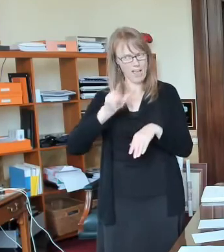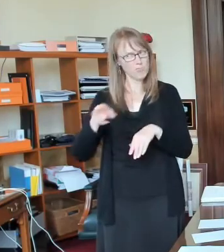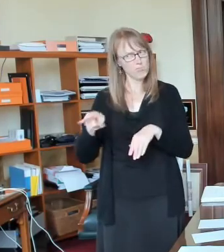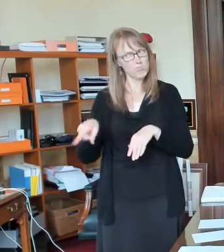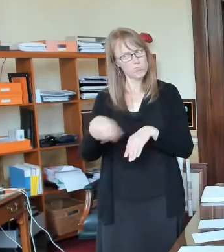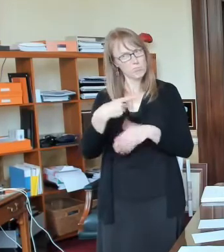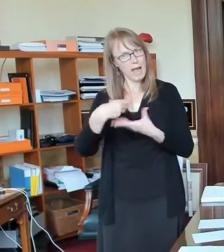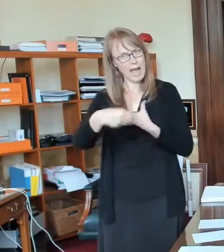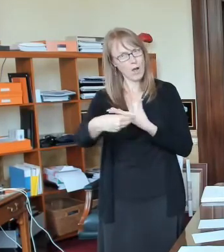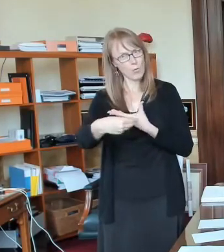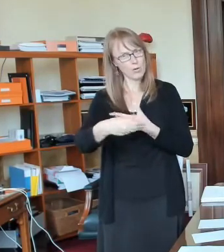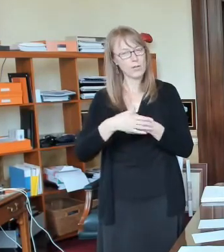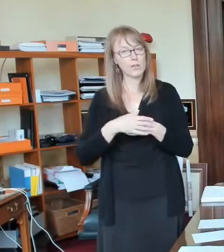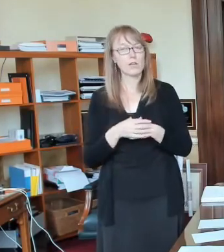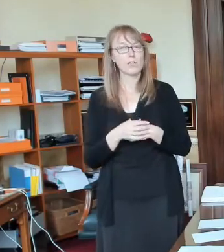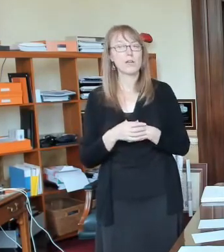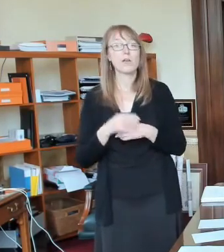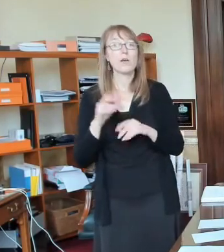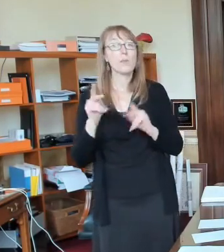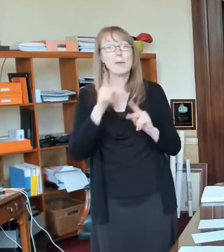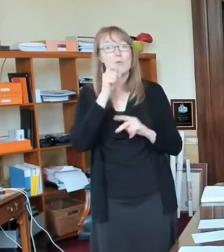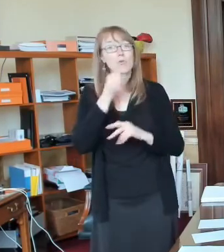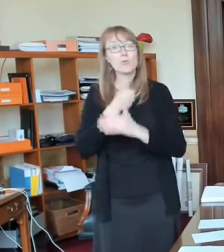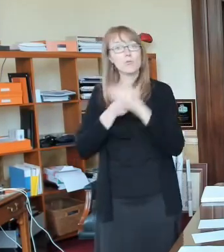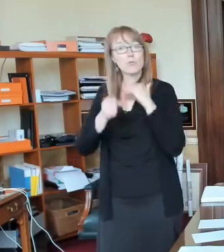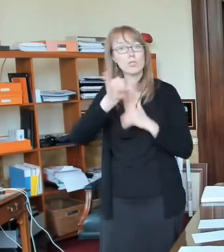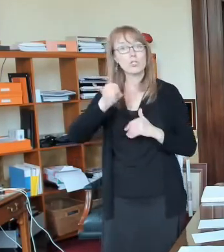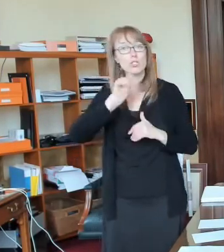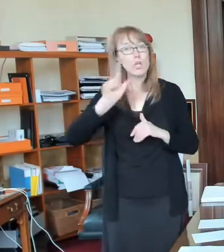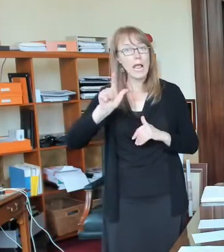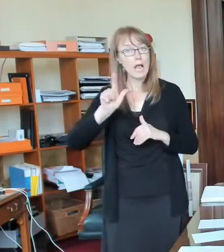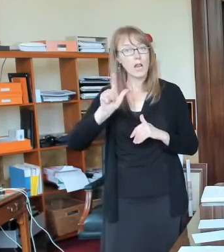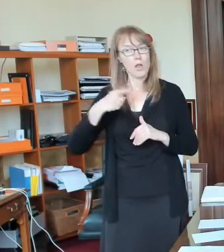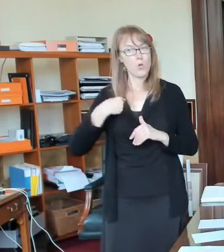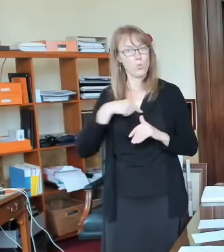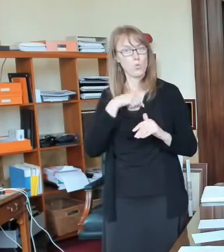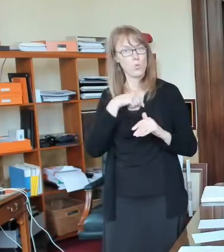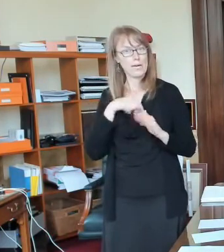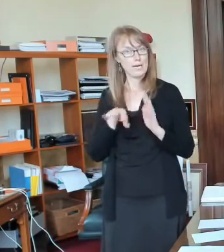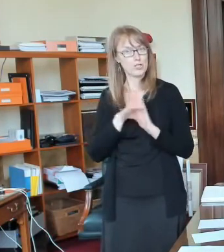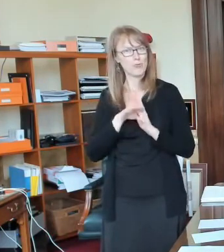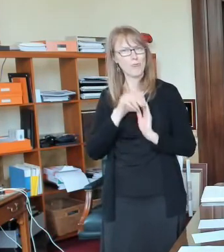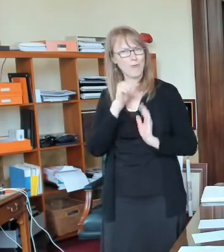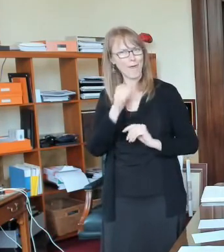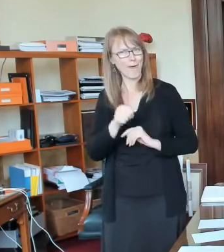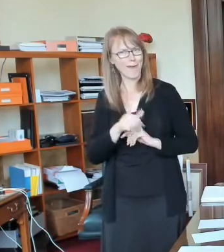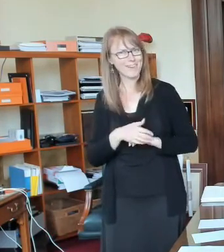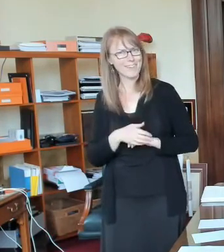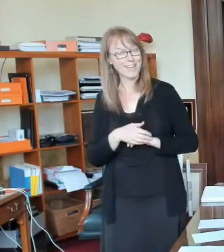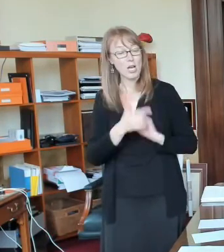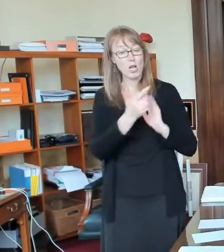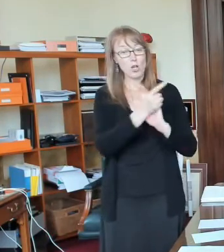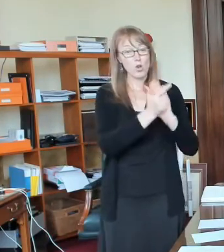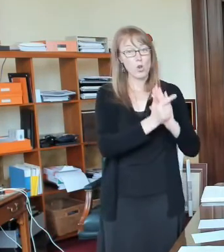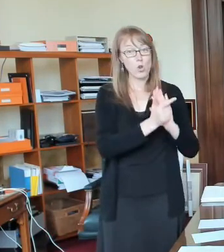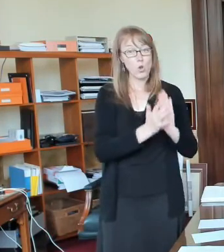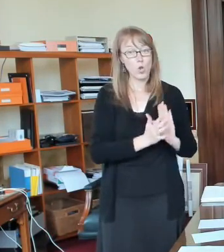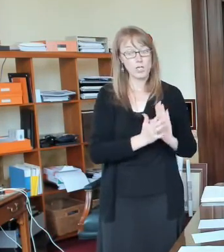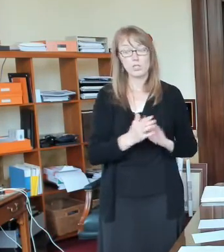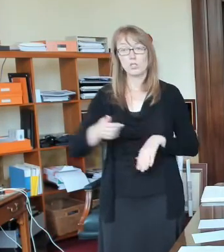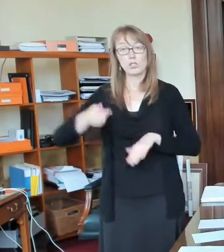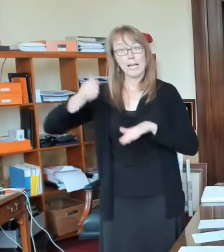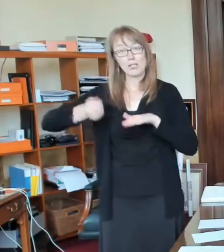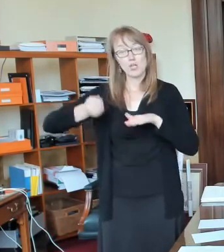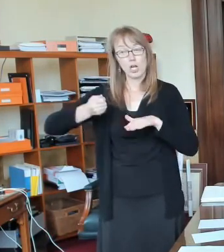they're not people that we pick to go to jail. They're people that the attorneys and the judges decide need to be